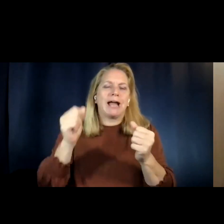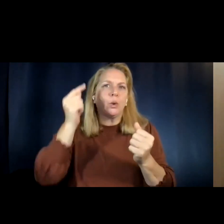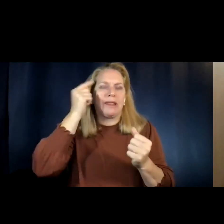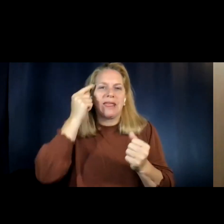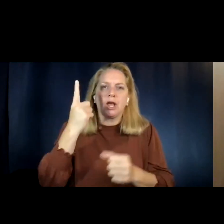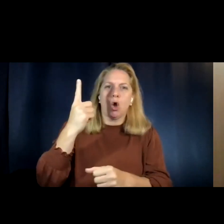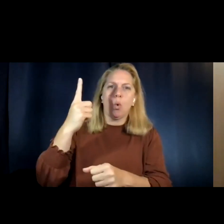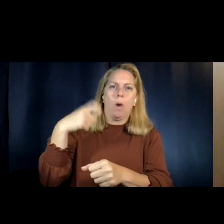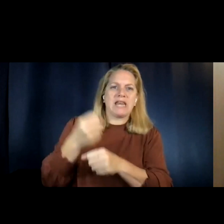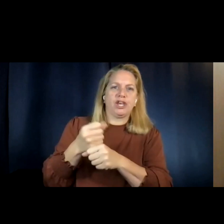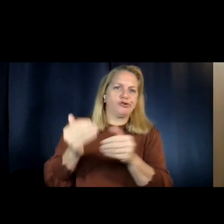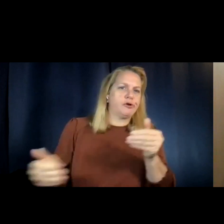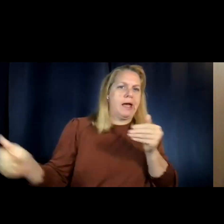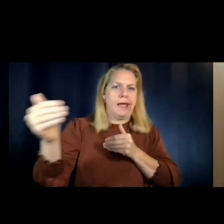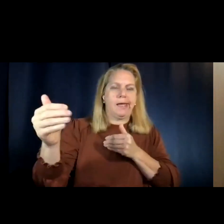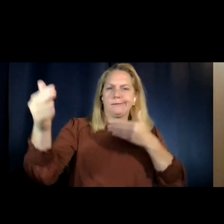ahead,